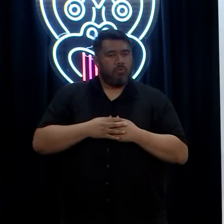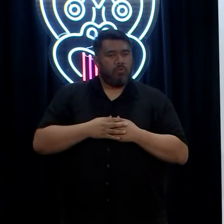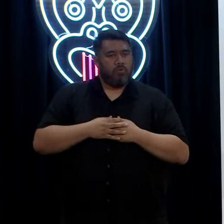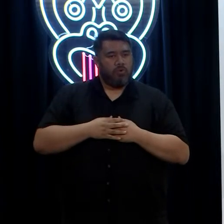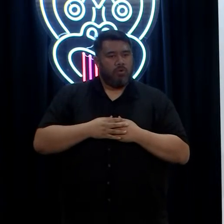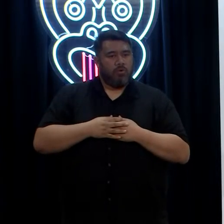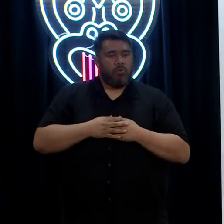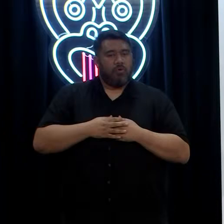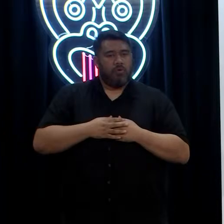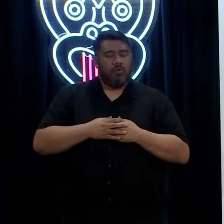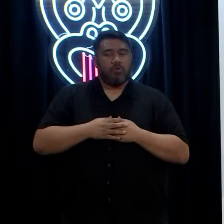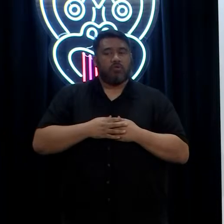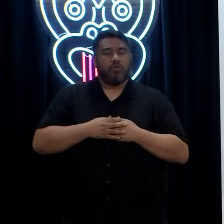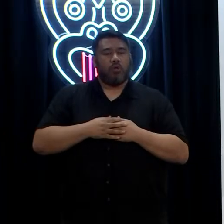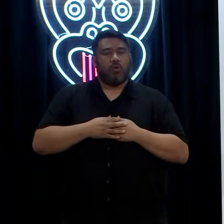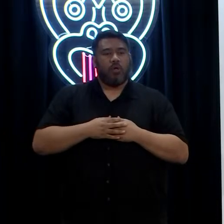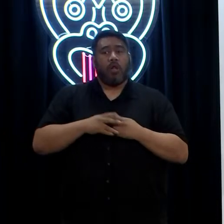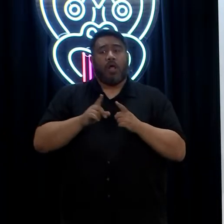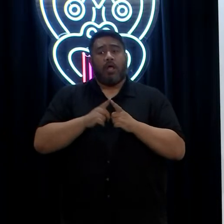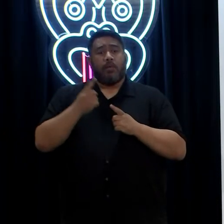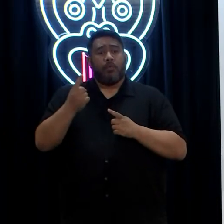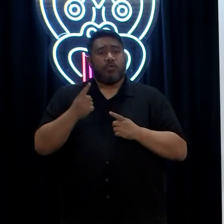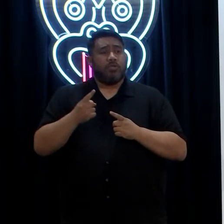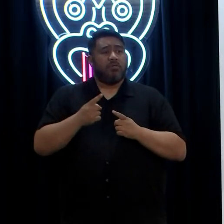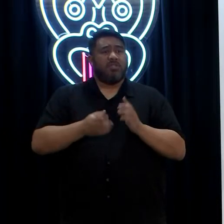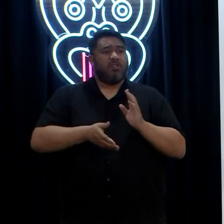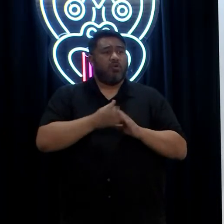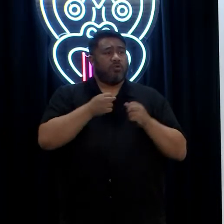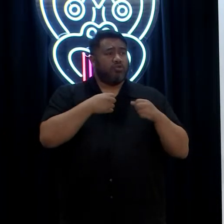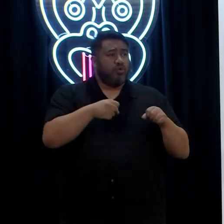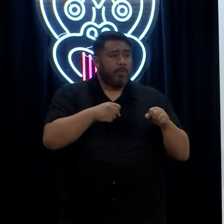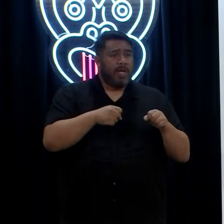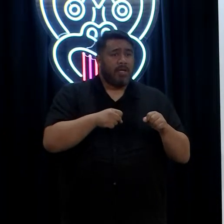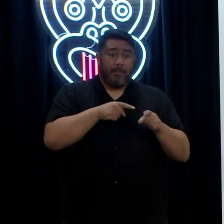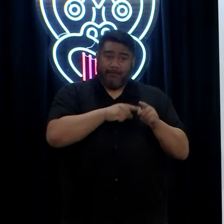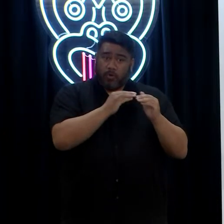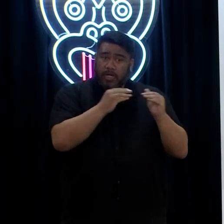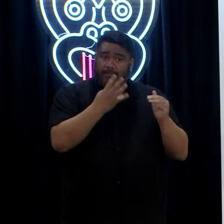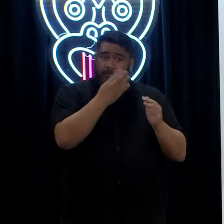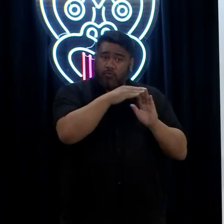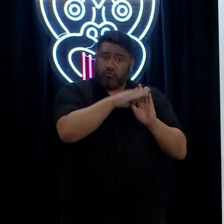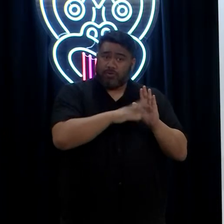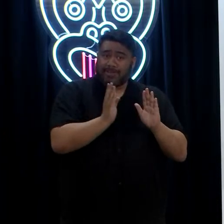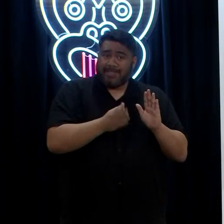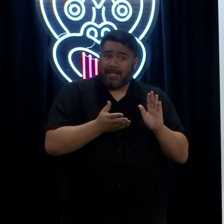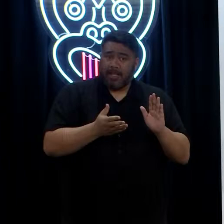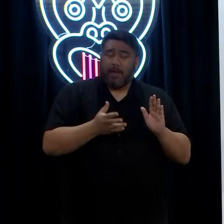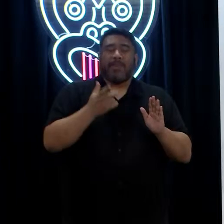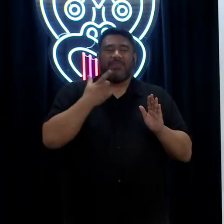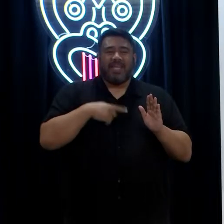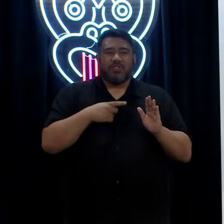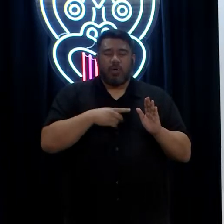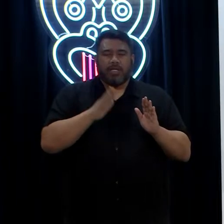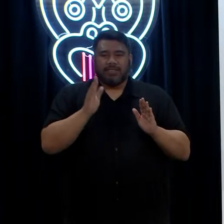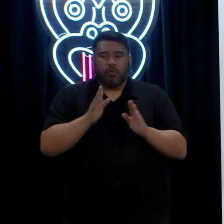people are doing routinely, like going to the supermarket under level 4 lockdown. So that explains